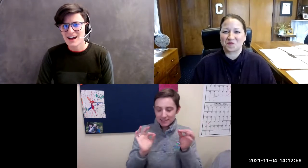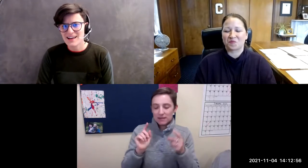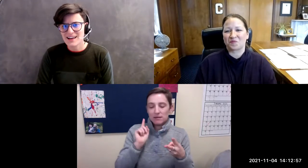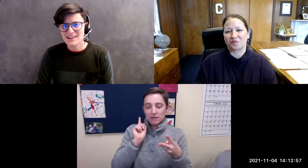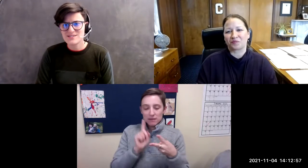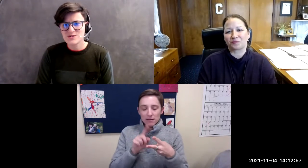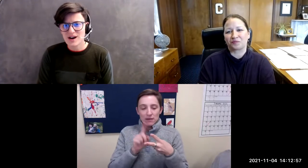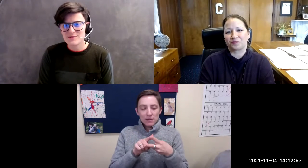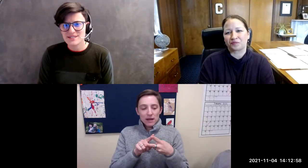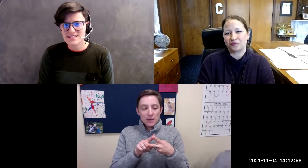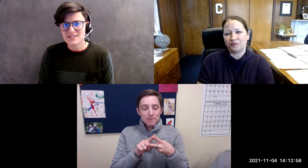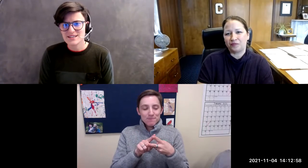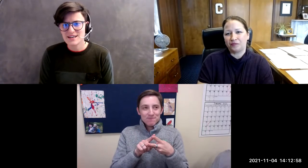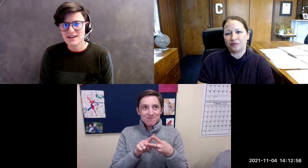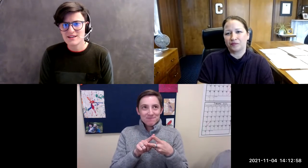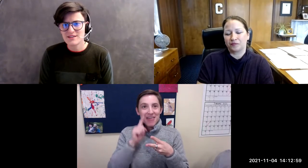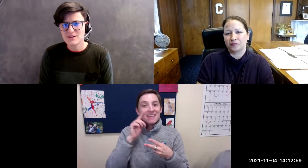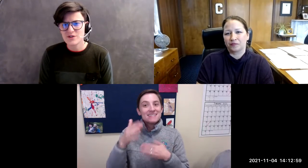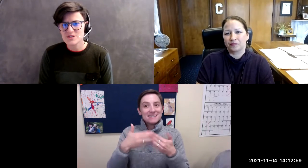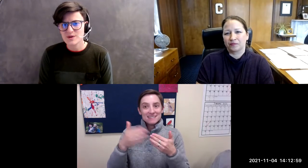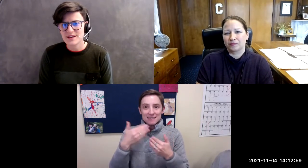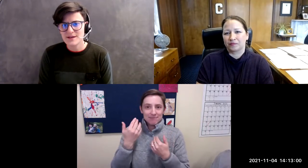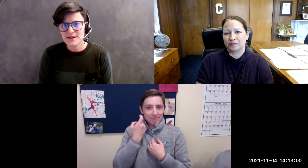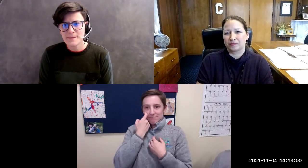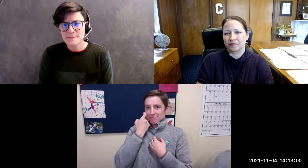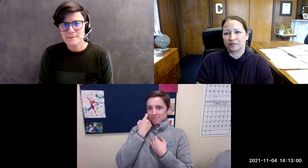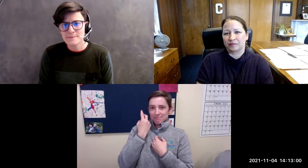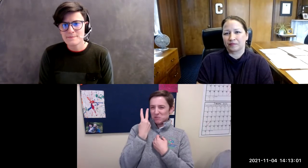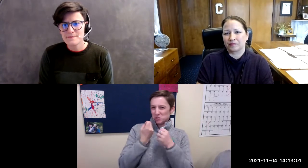I had 2 comments here. The first one,